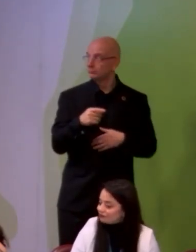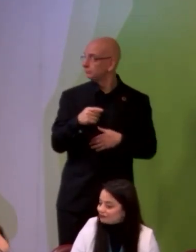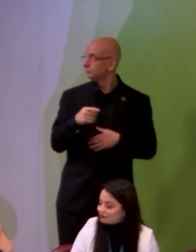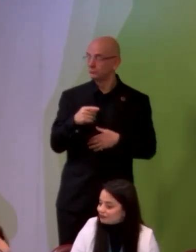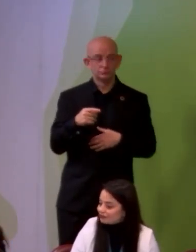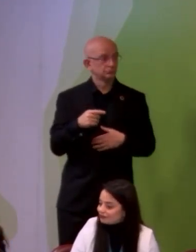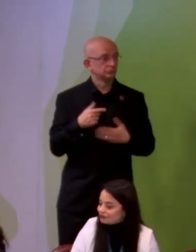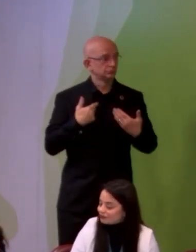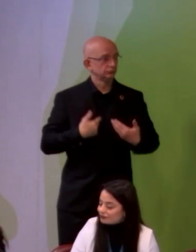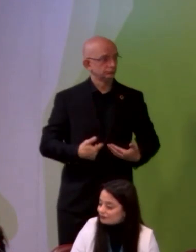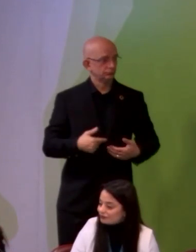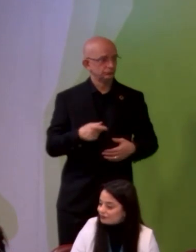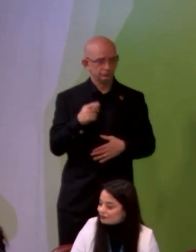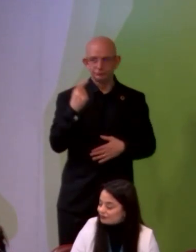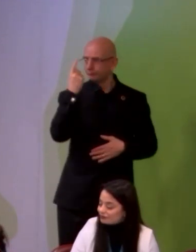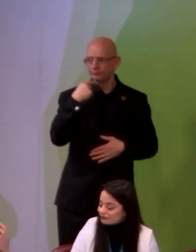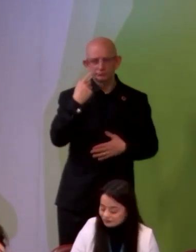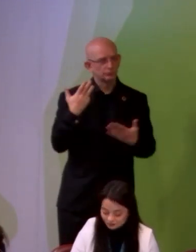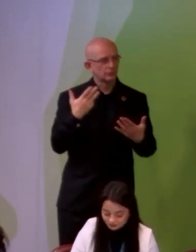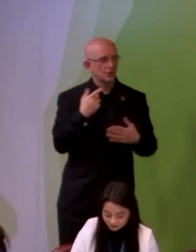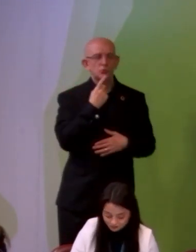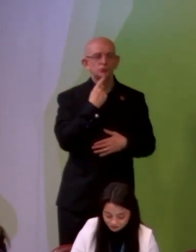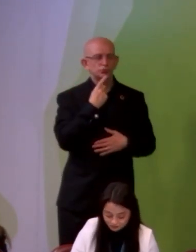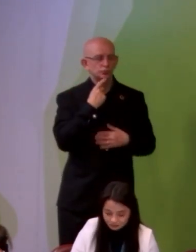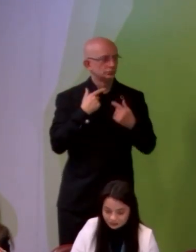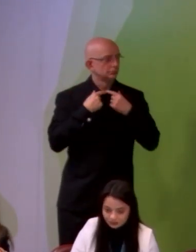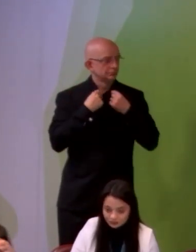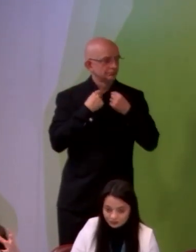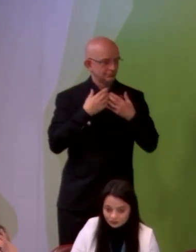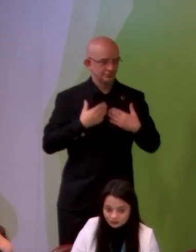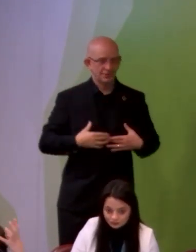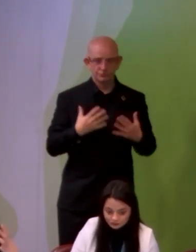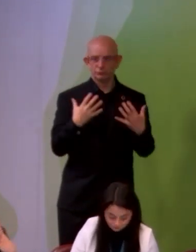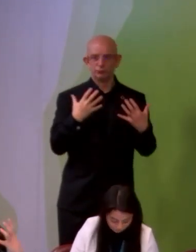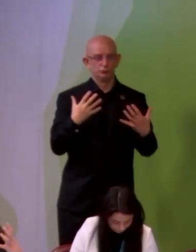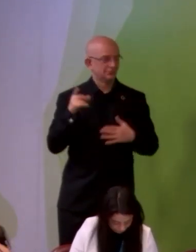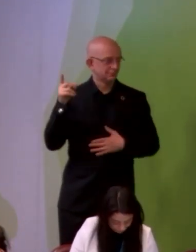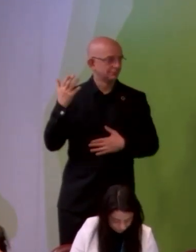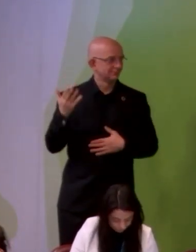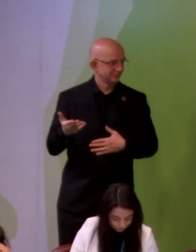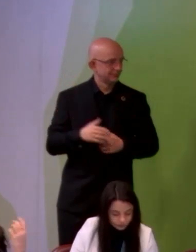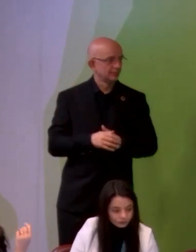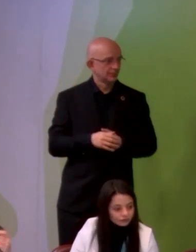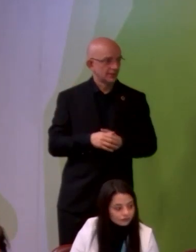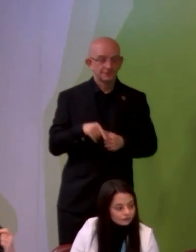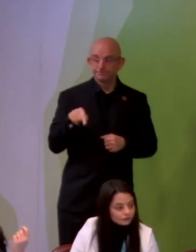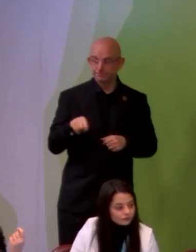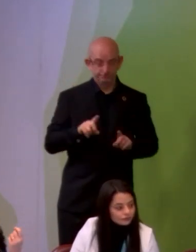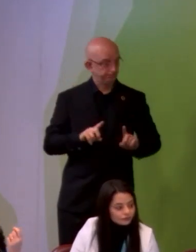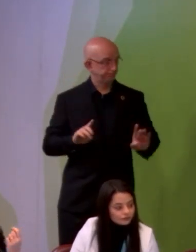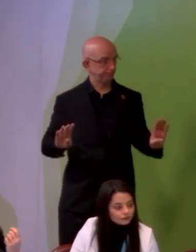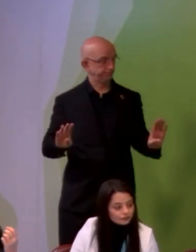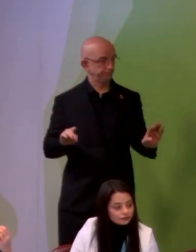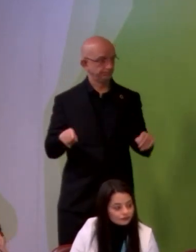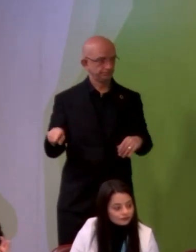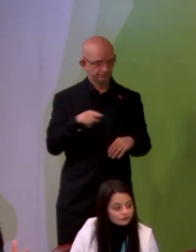happy. And she has a beautiful smile at the end. We're gonna also try as a panel to describe a bit how the setting is and how